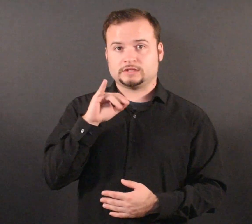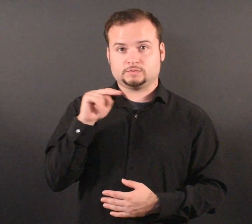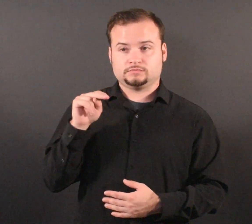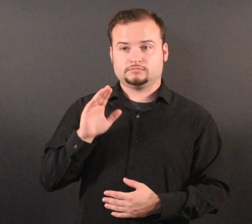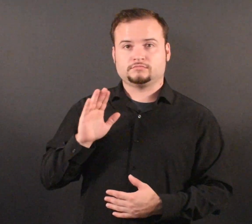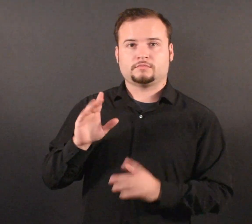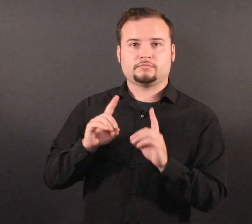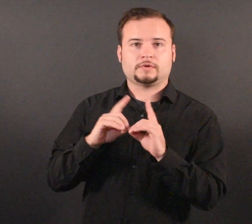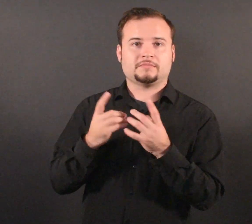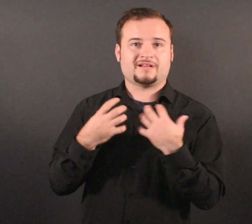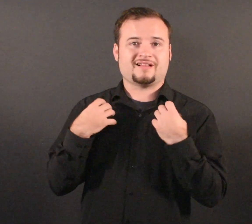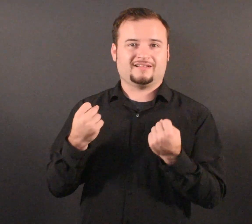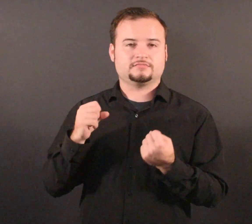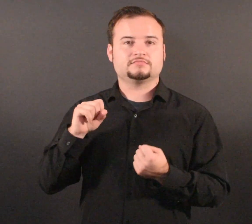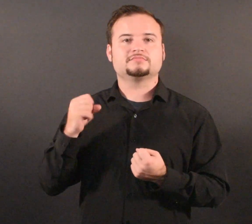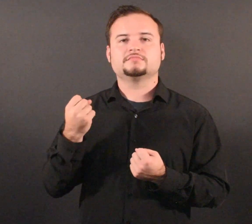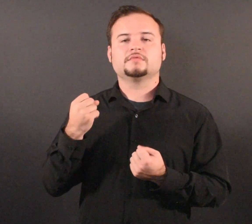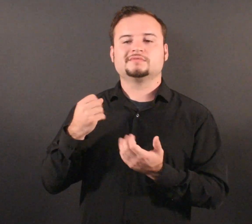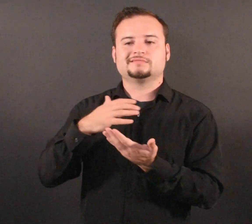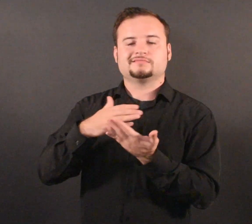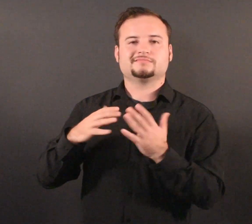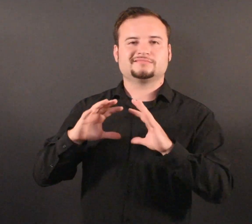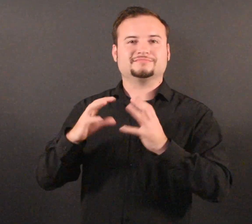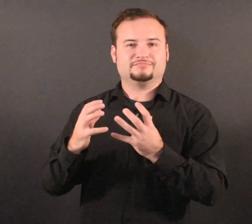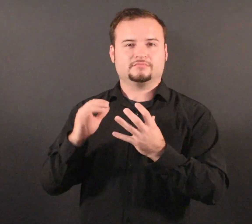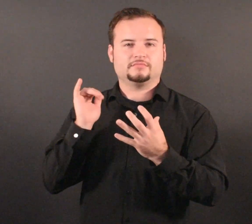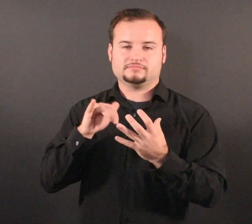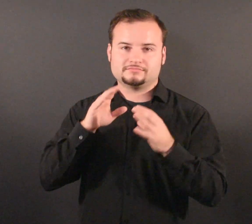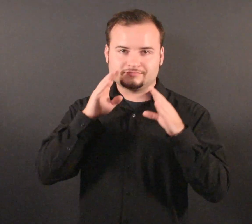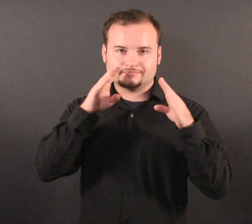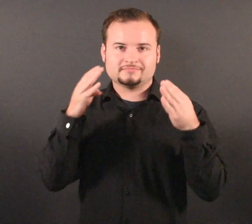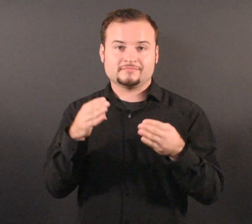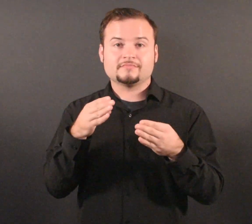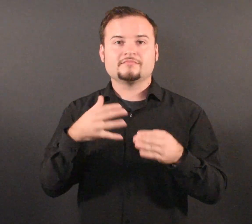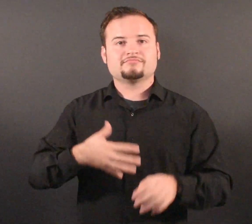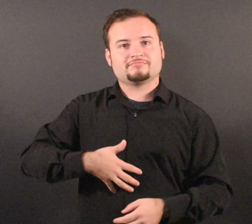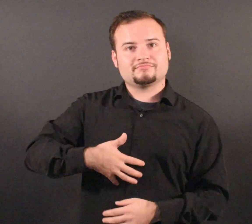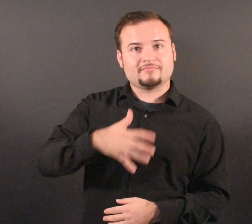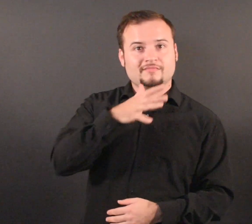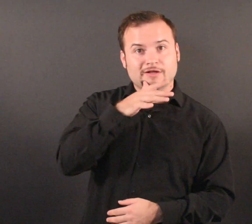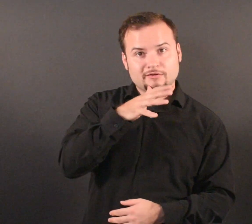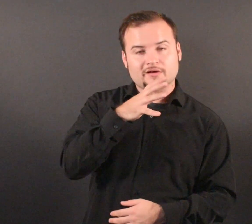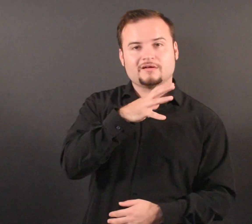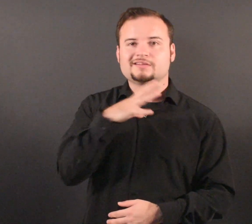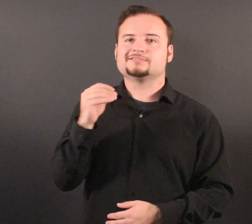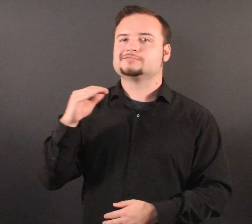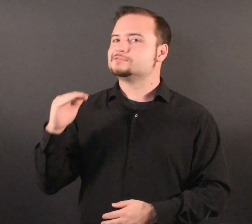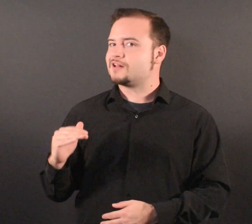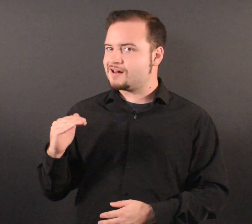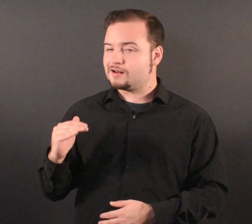The Minnesota Department of Health's Maternal and Child Health section is seeking